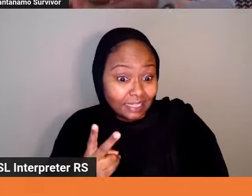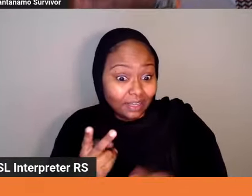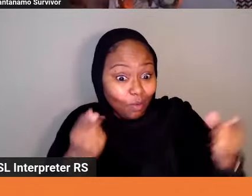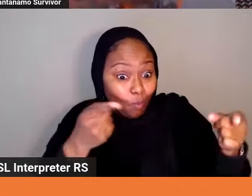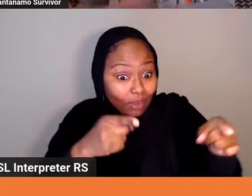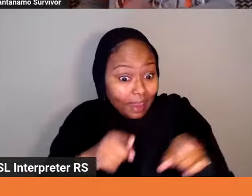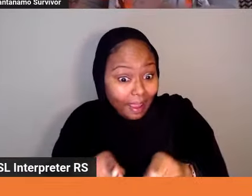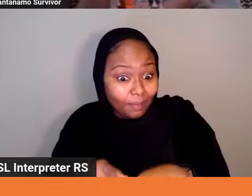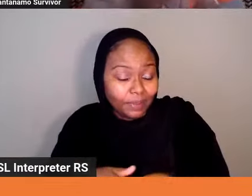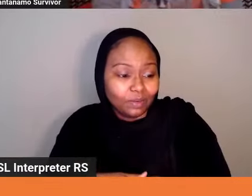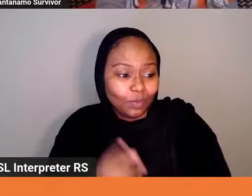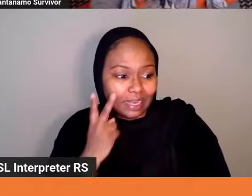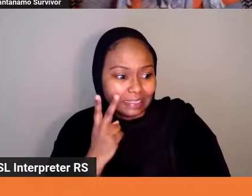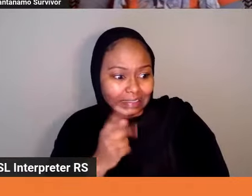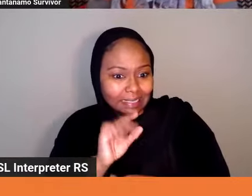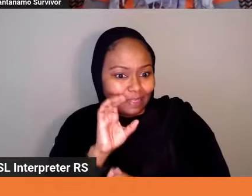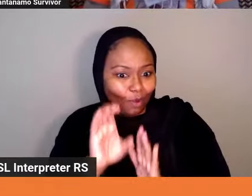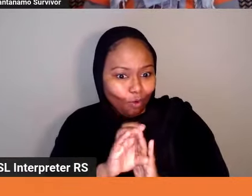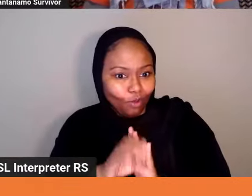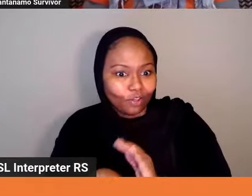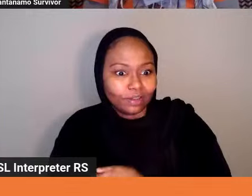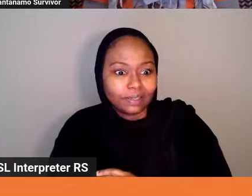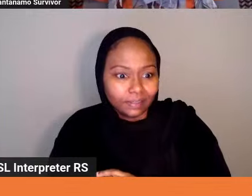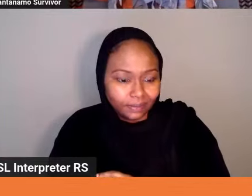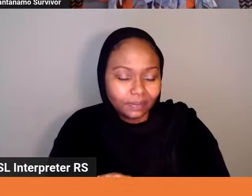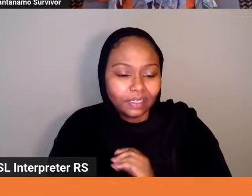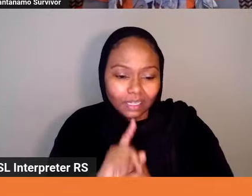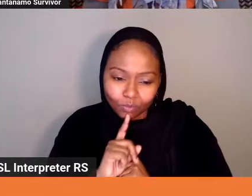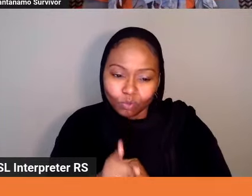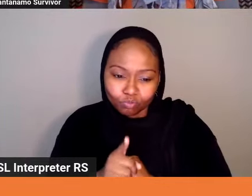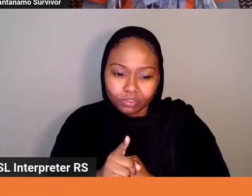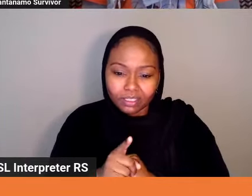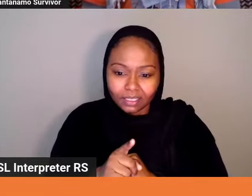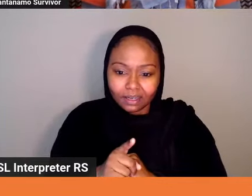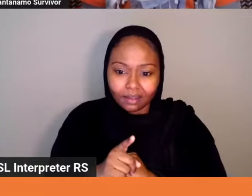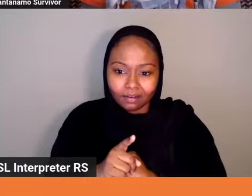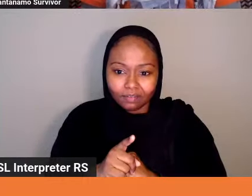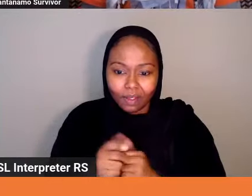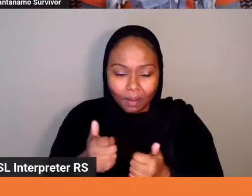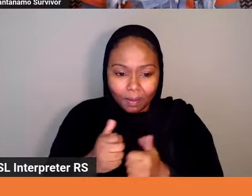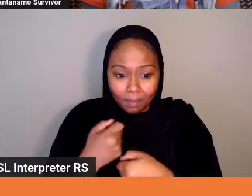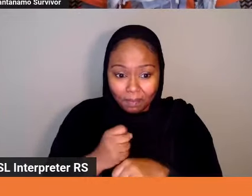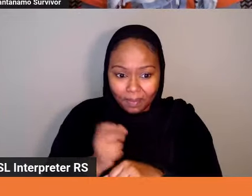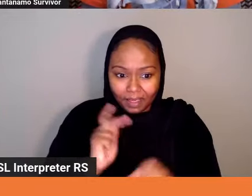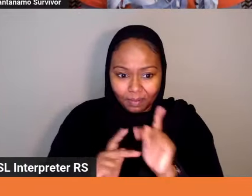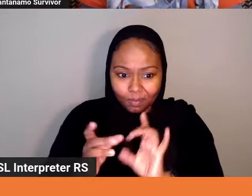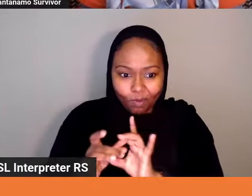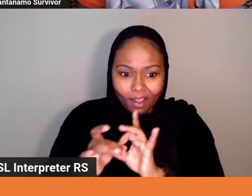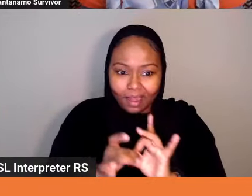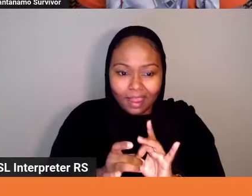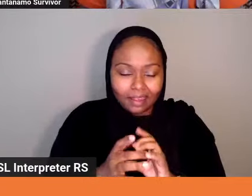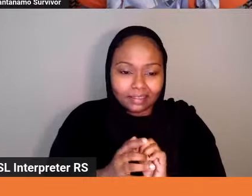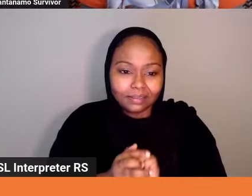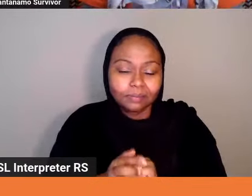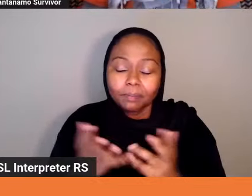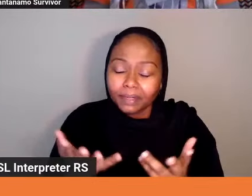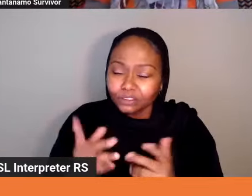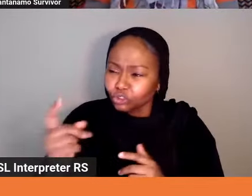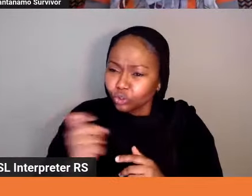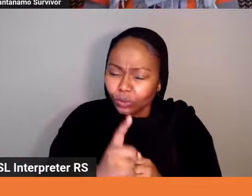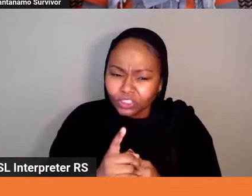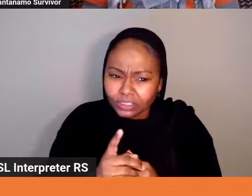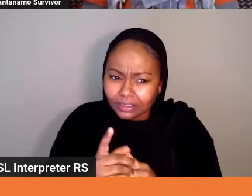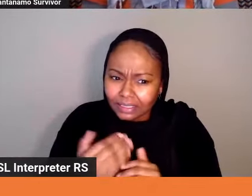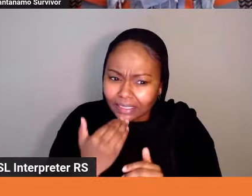to humanize the dehumanized people. About your question, can you repeat your question,